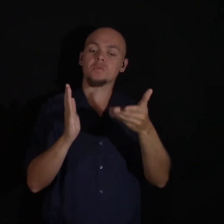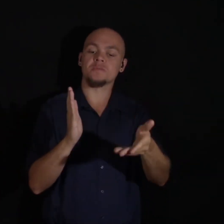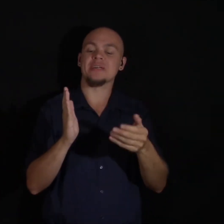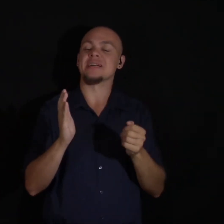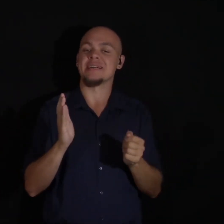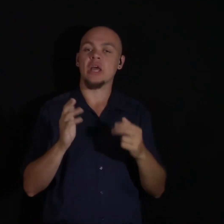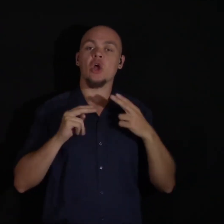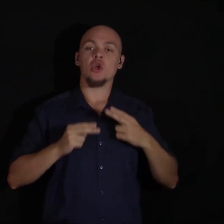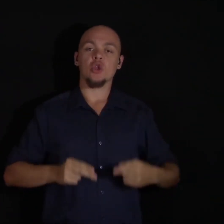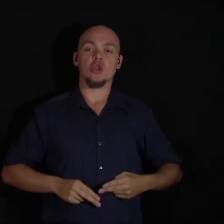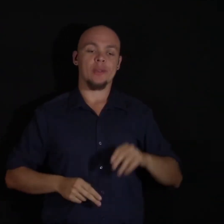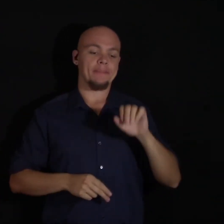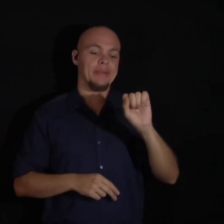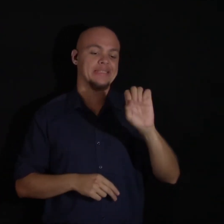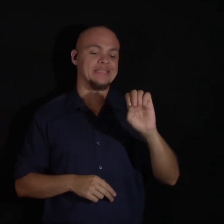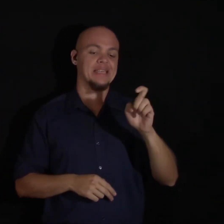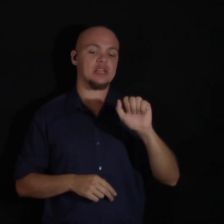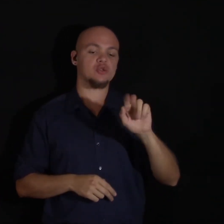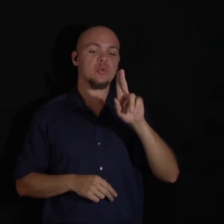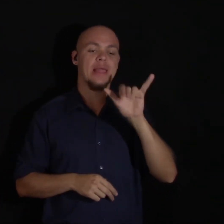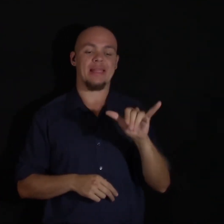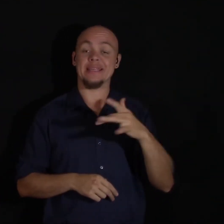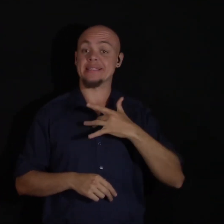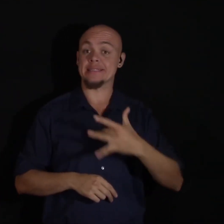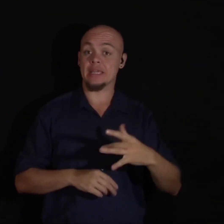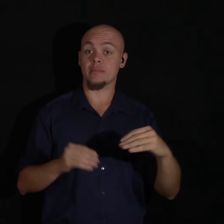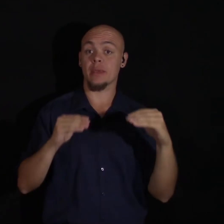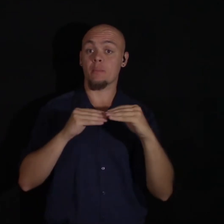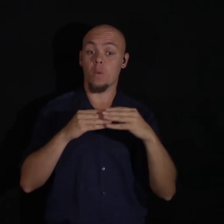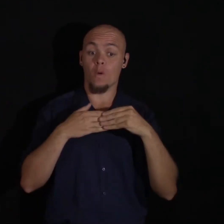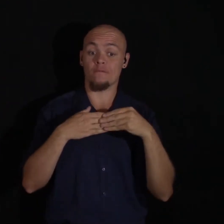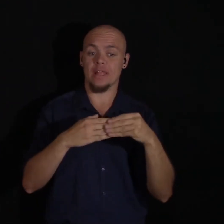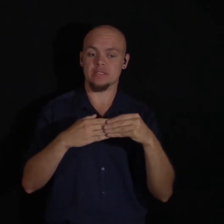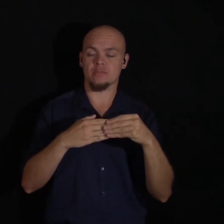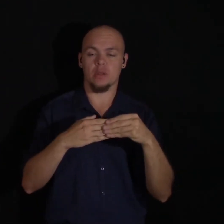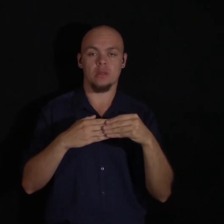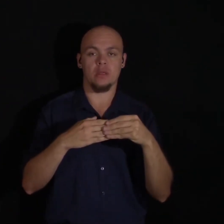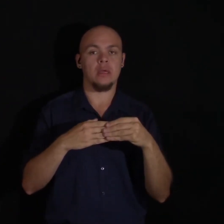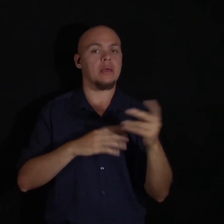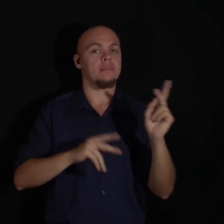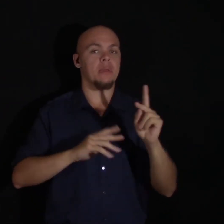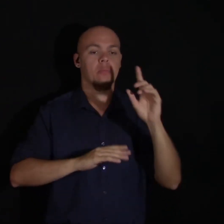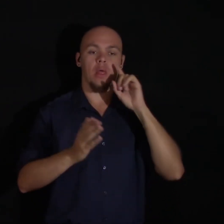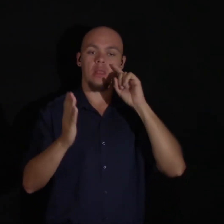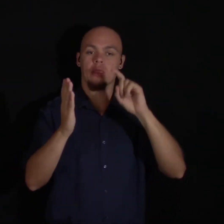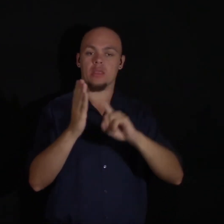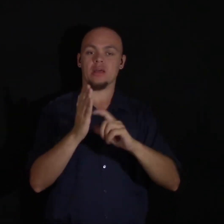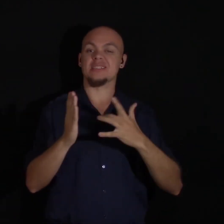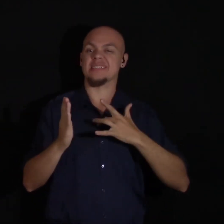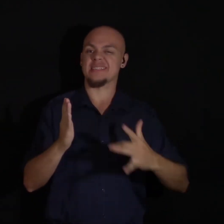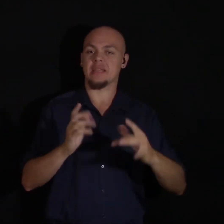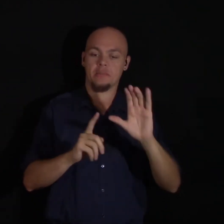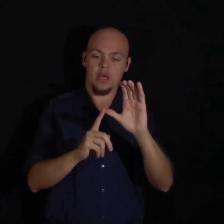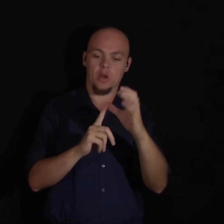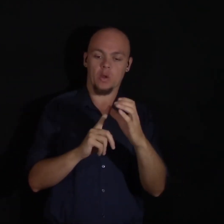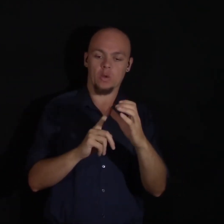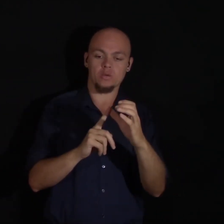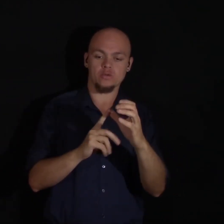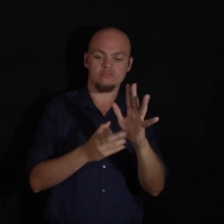sexuality is much more malleable than many of us acknowledge, that there's a cultural element in terms